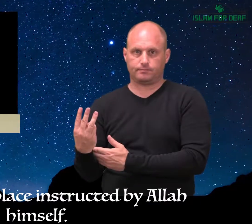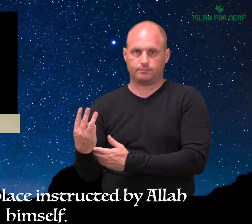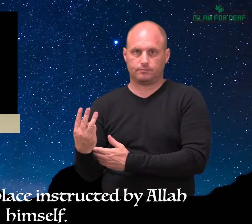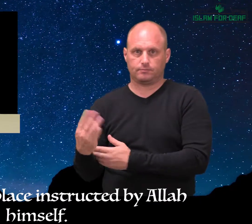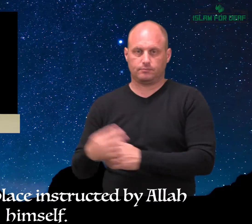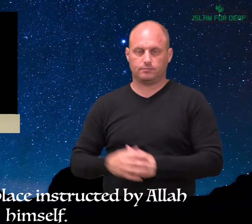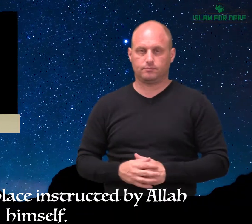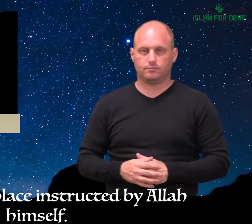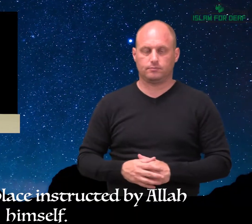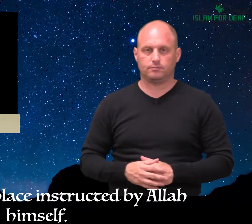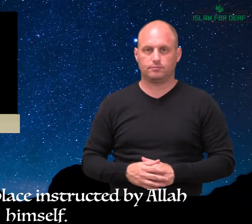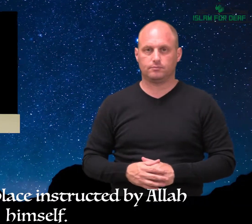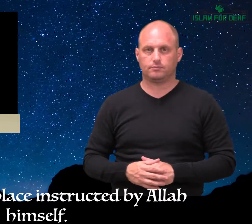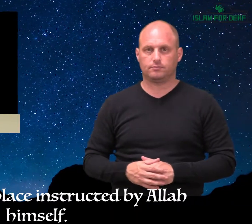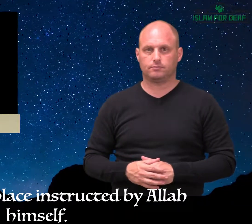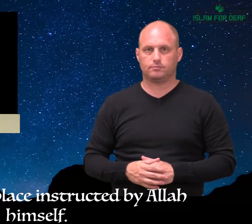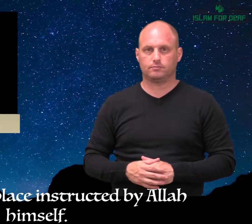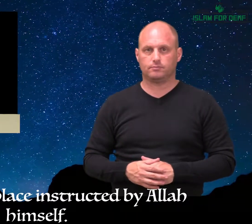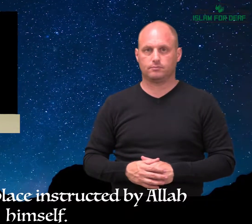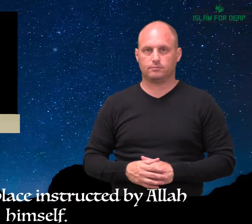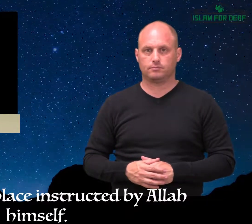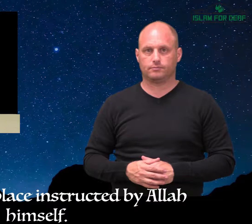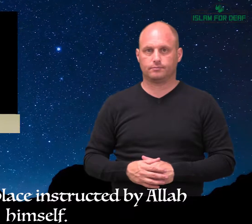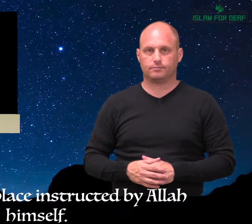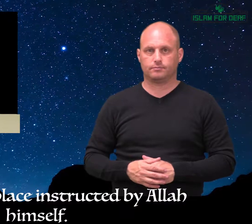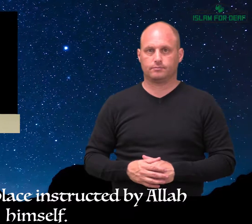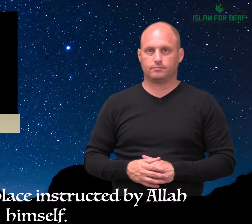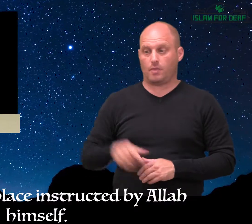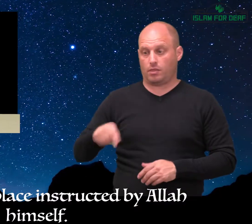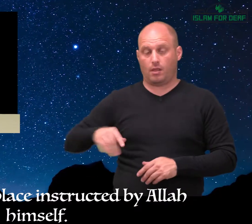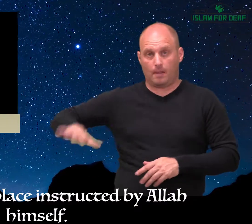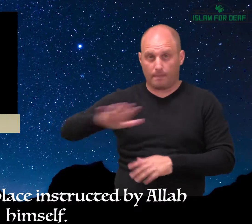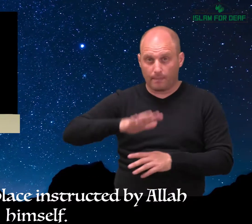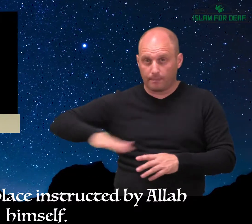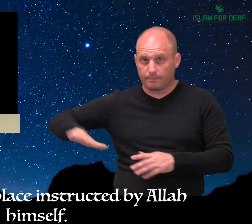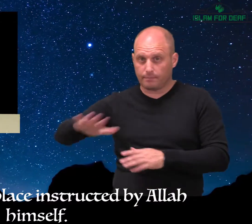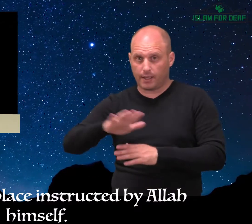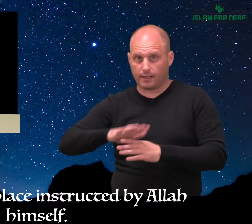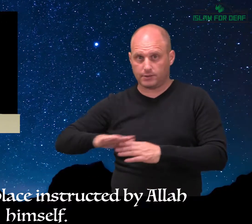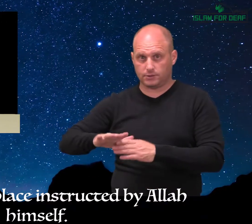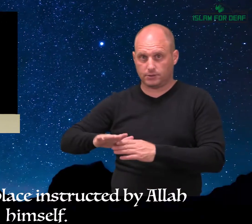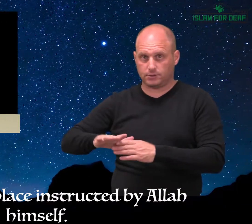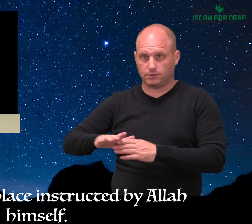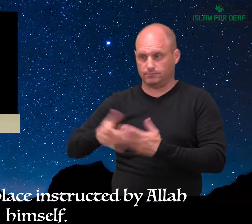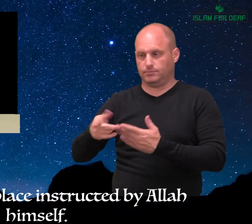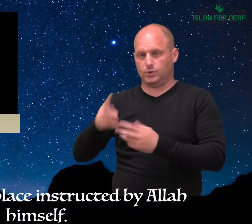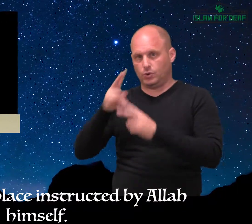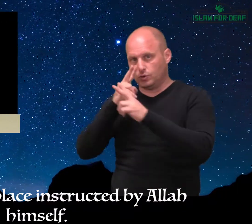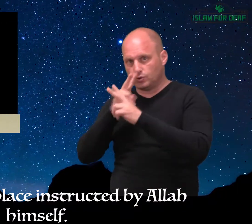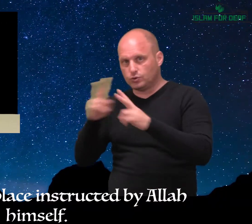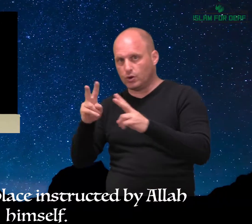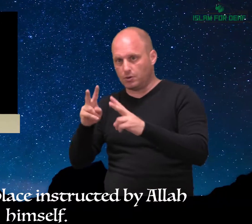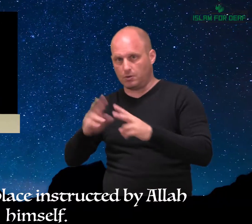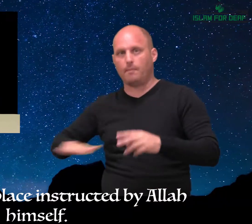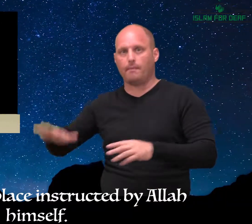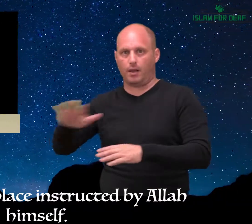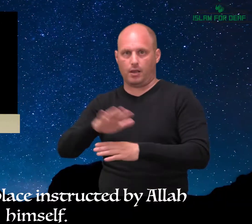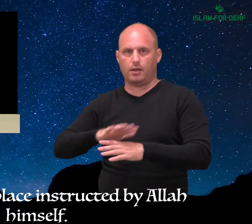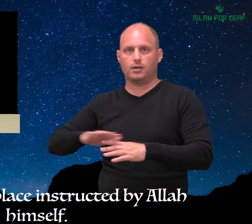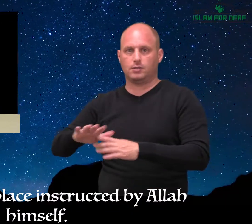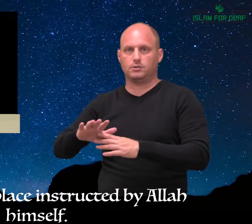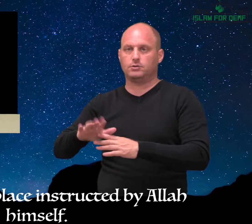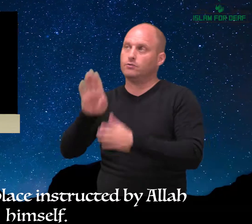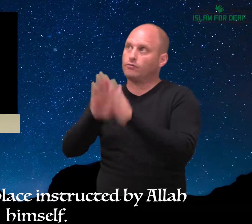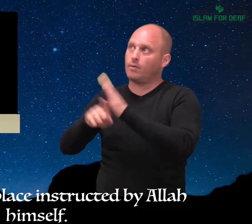And this was the place that was identified. This was the place that was instructed